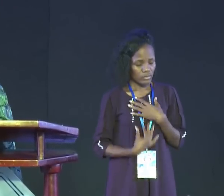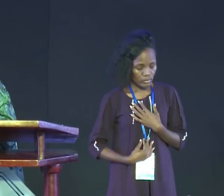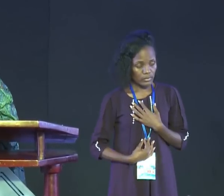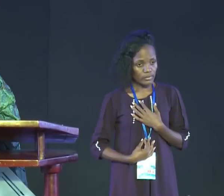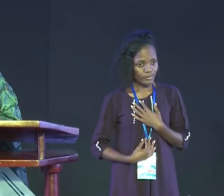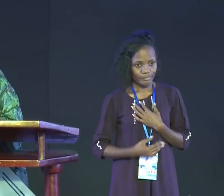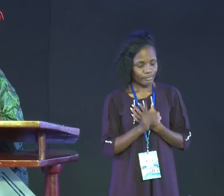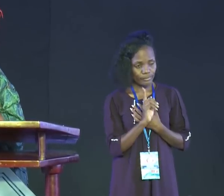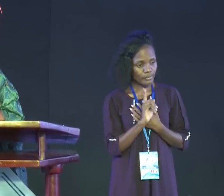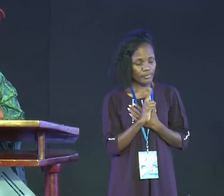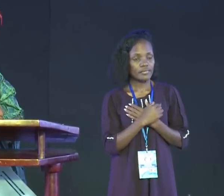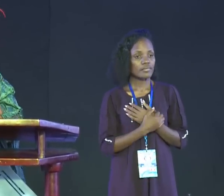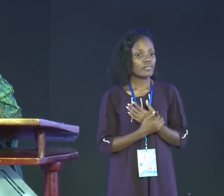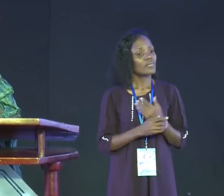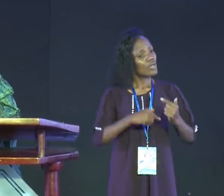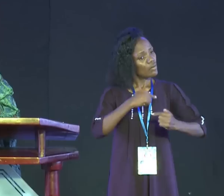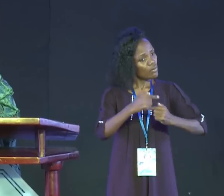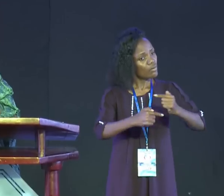Do not lose heart.